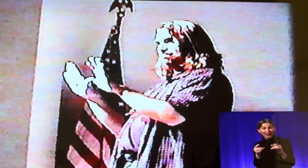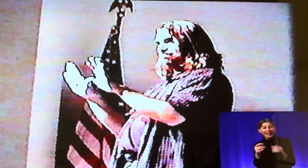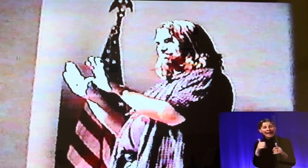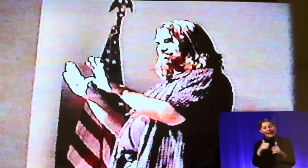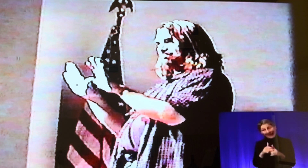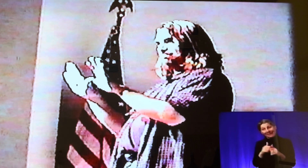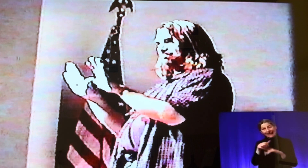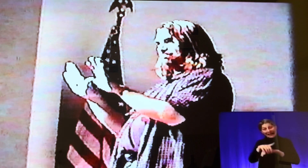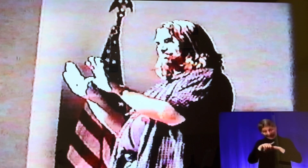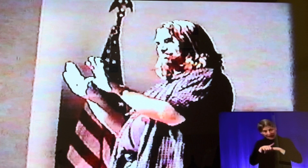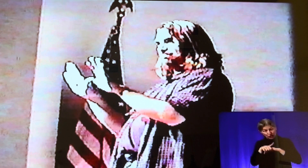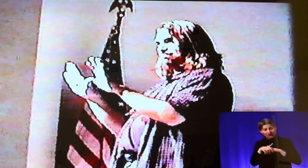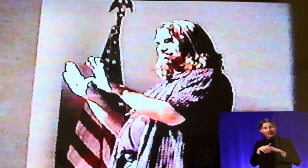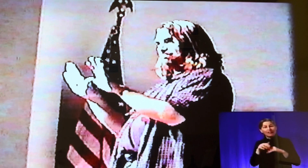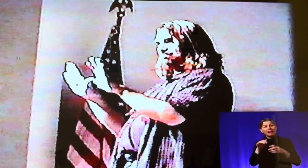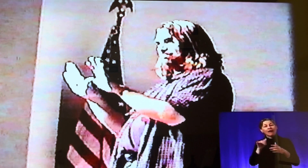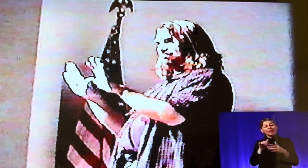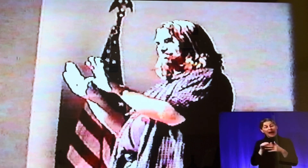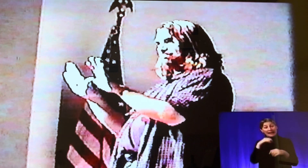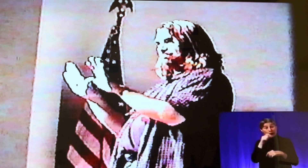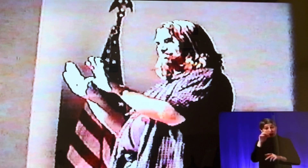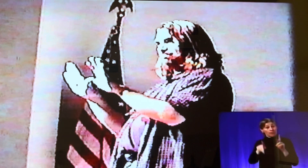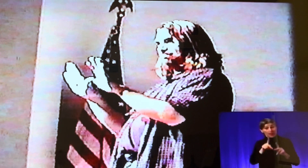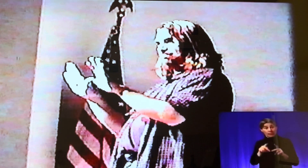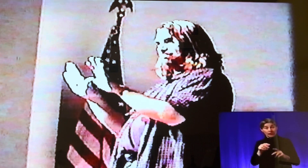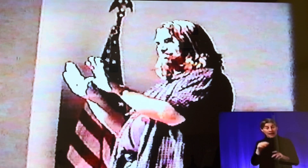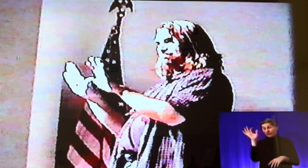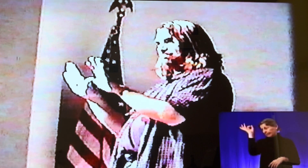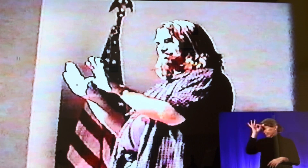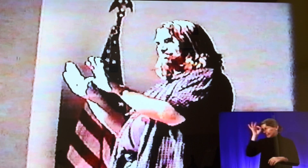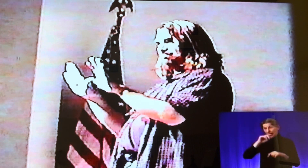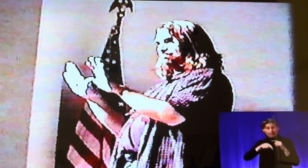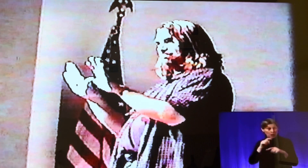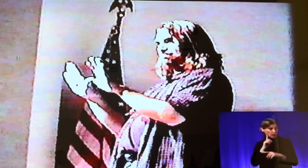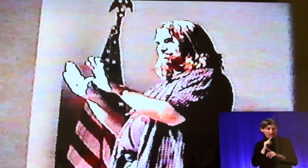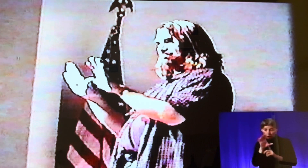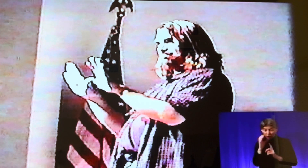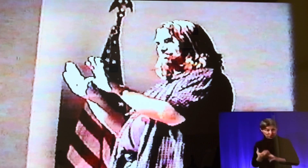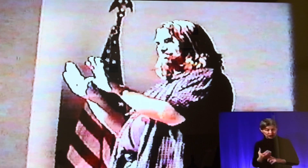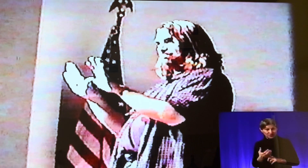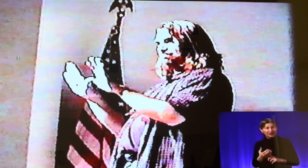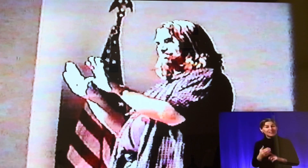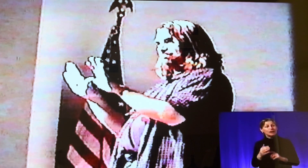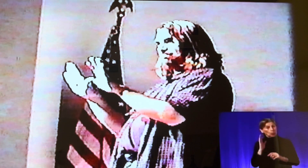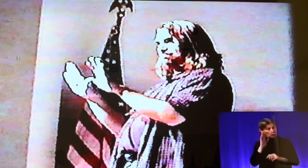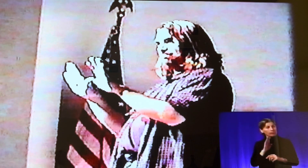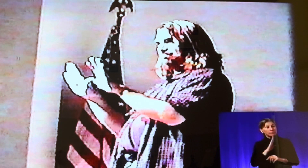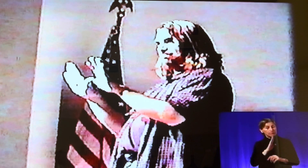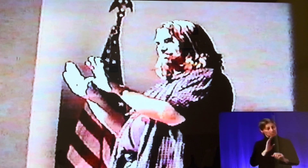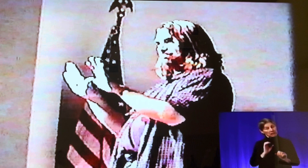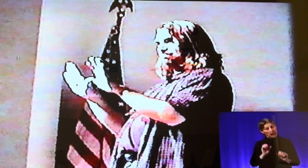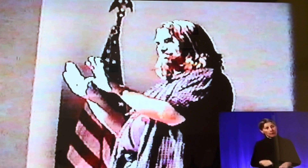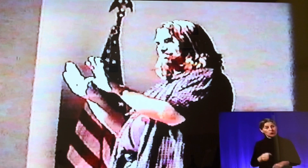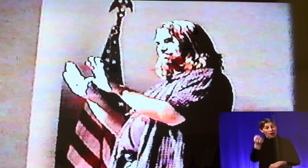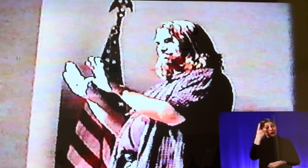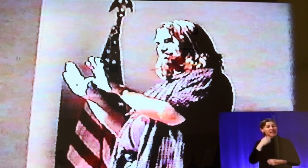a way that a hearing person who doesn't know anything about that culture would be able to understand and appreciate the story and not